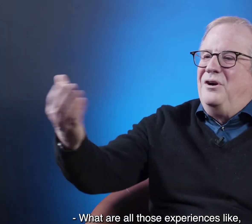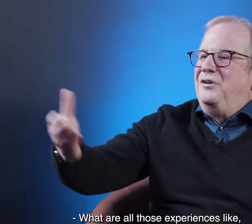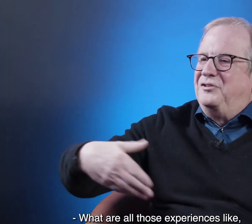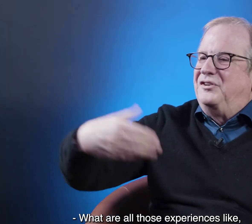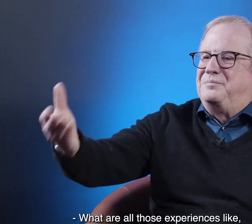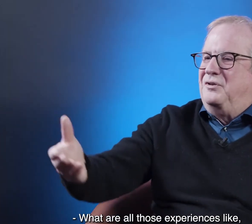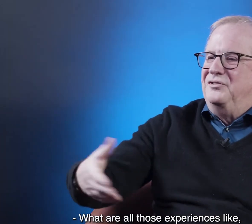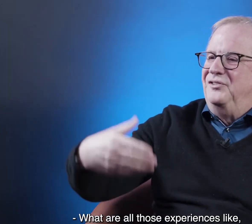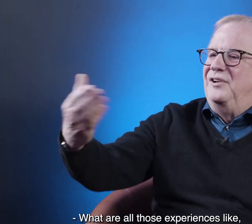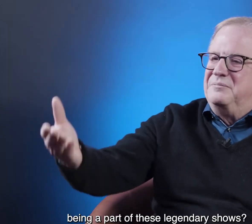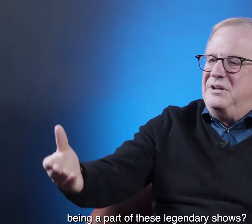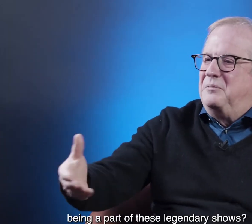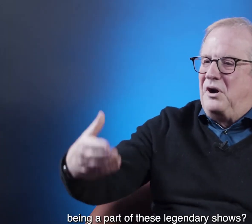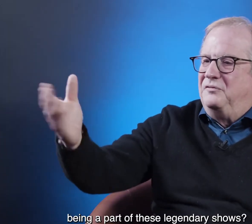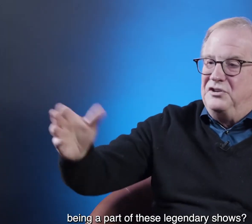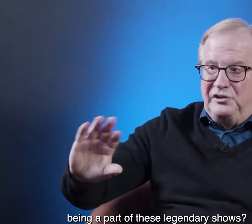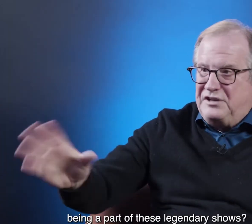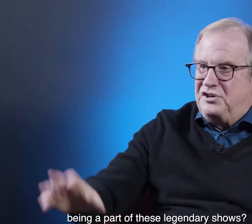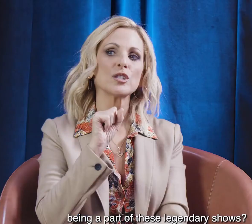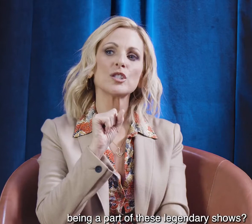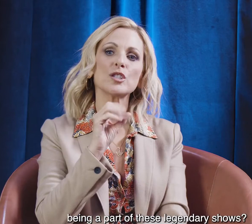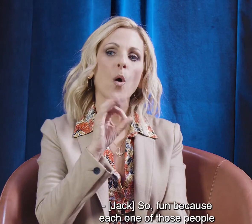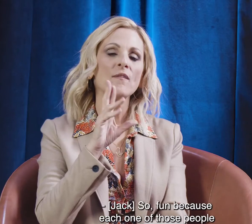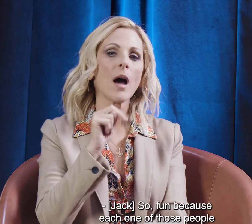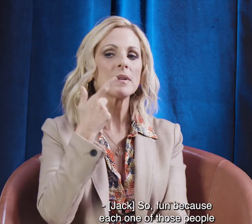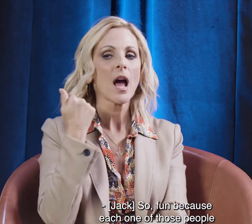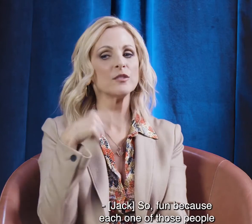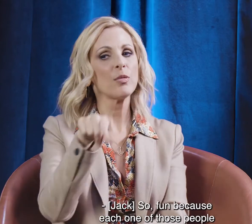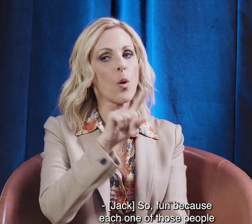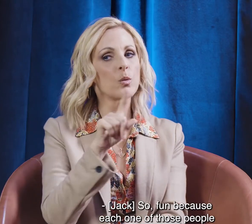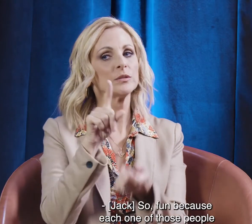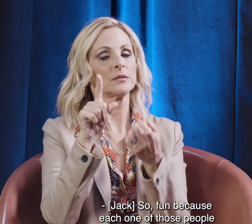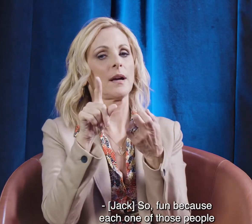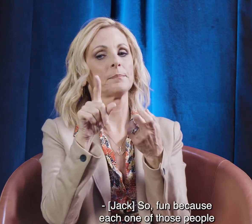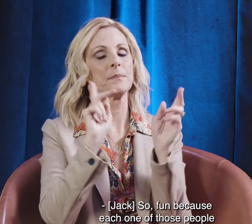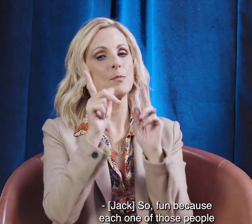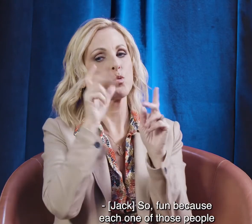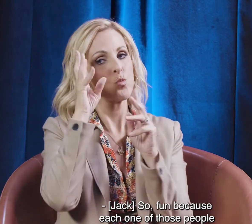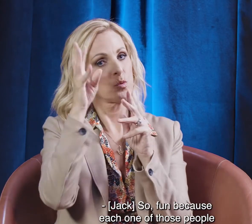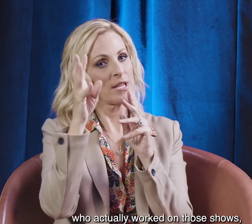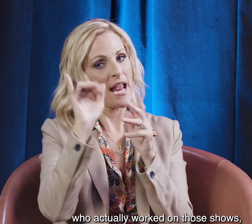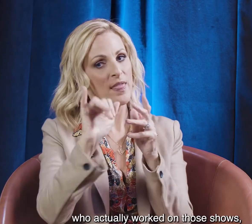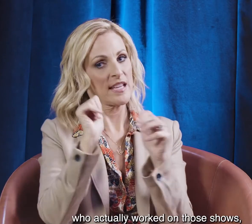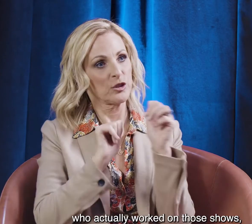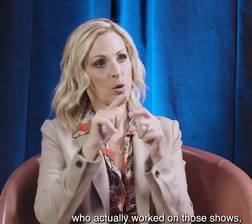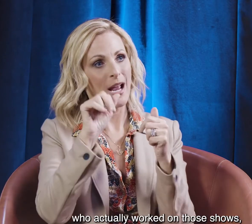are all those experiences like, being a part of these legendary shows? So fun, because each one of those people who actually worked on those